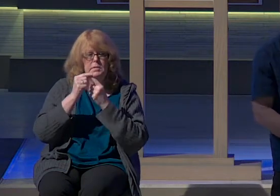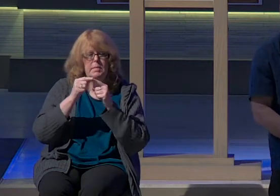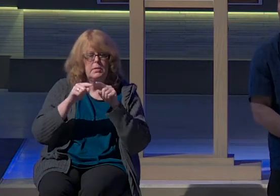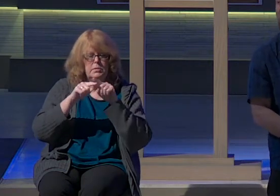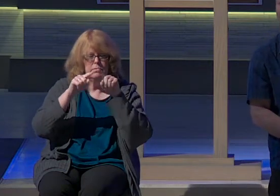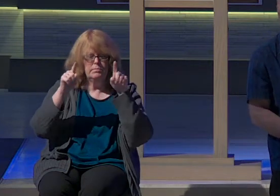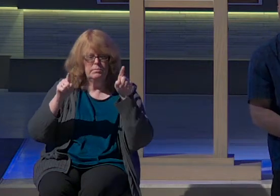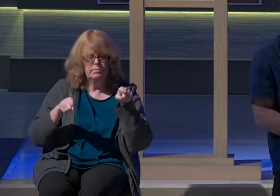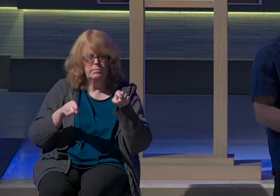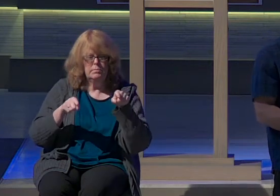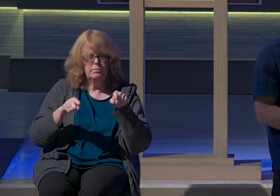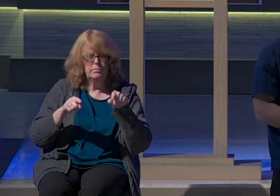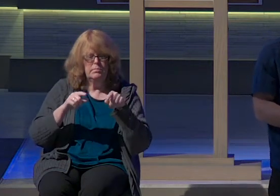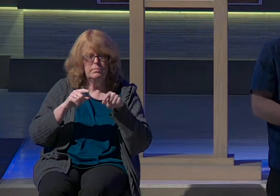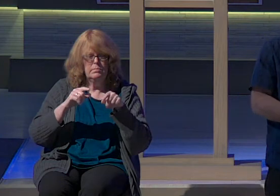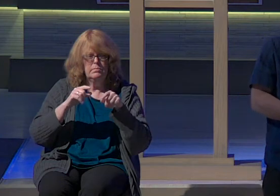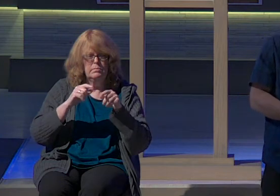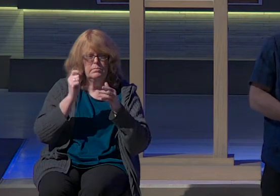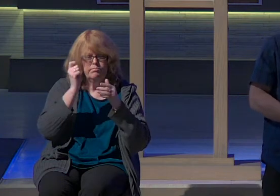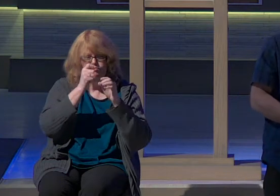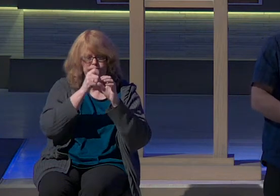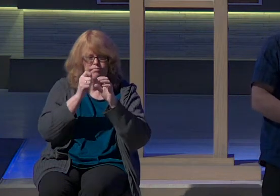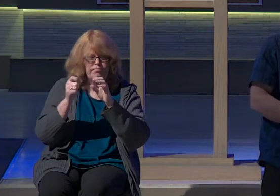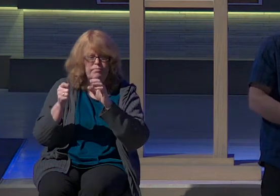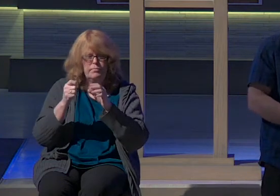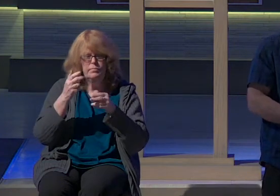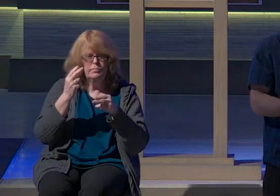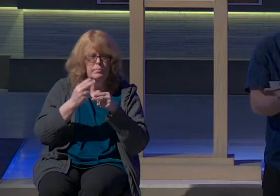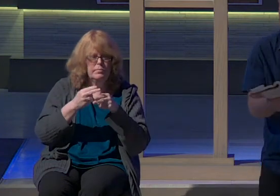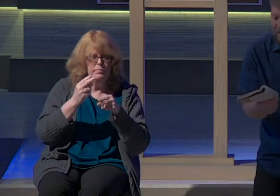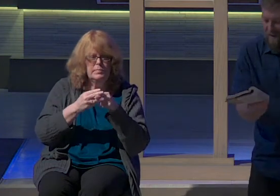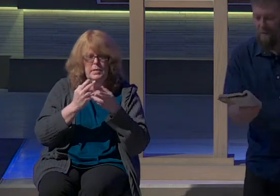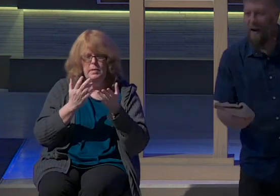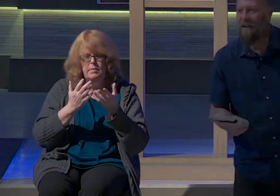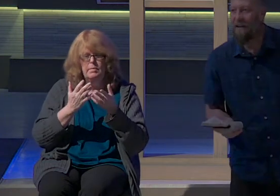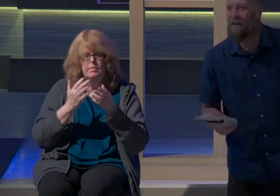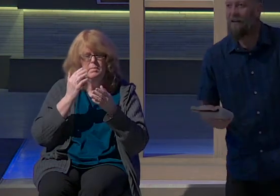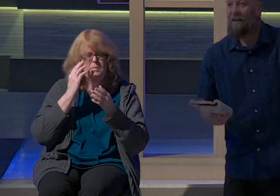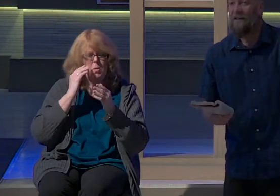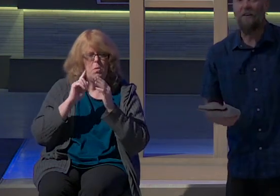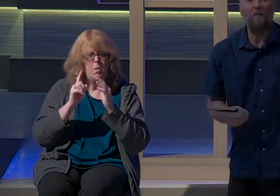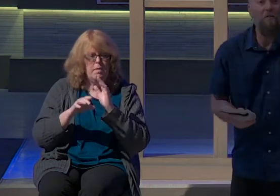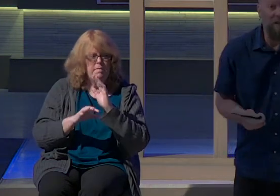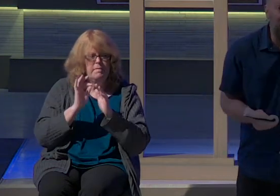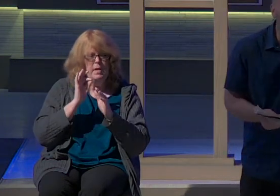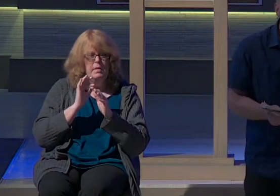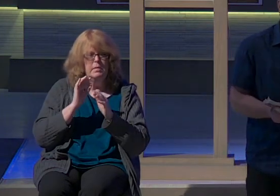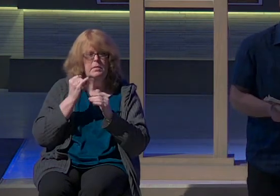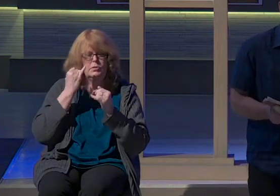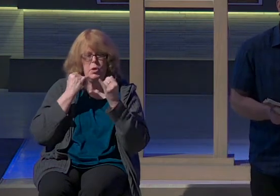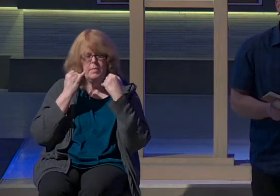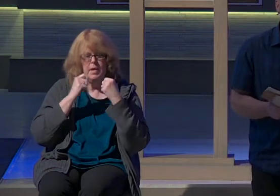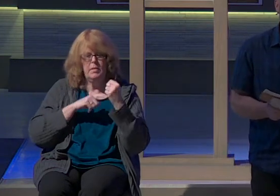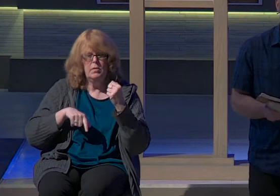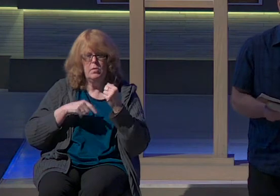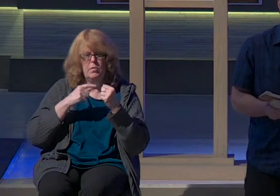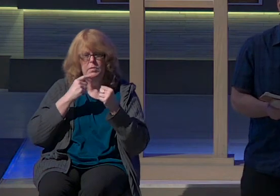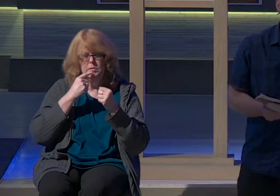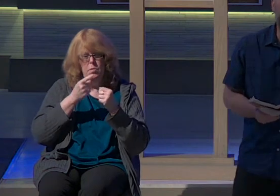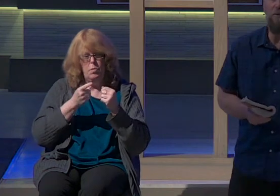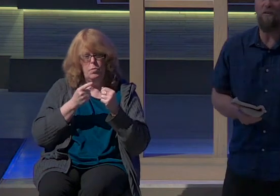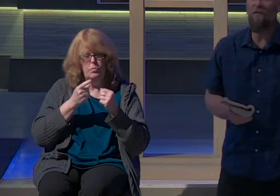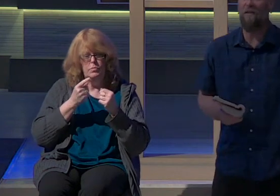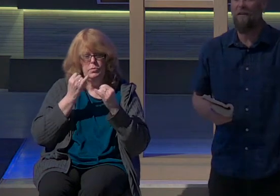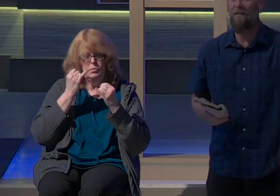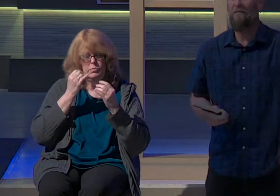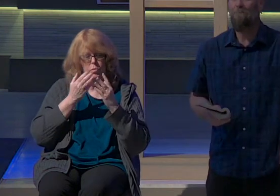markers for it so that we can find that location. Jeremiah, the Lord, is saying through Jeremiah to the